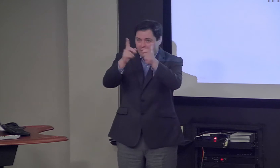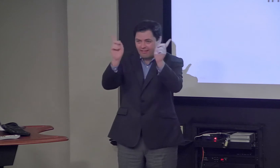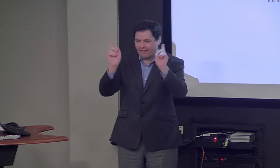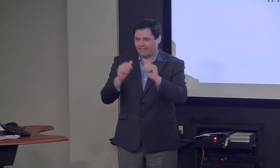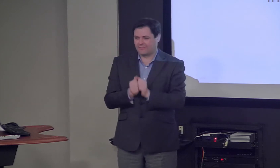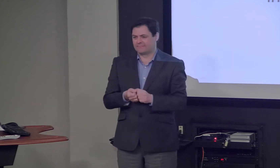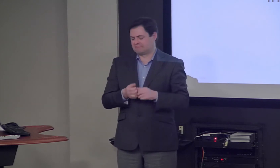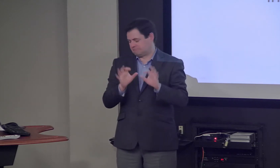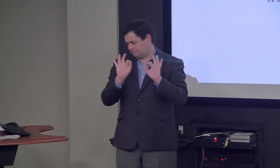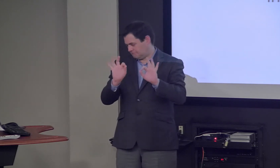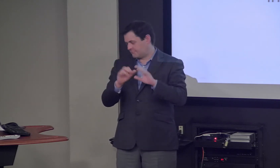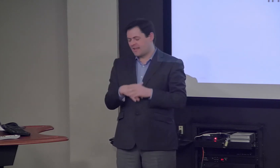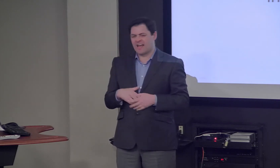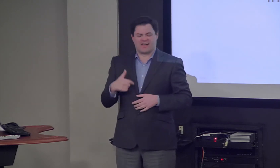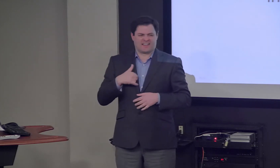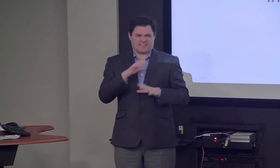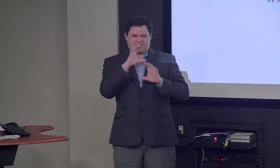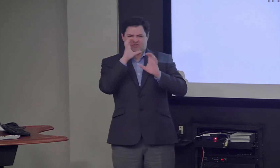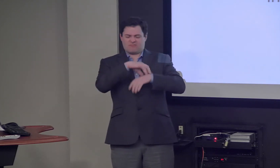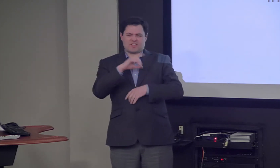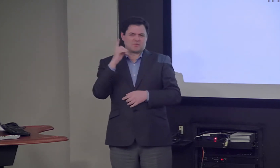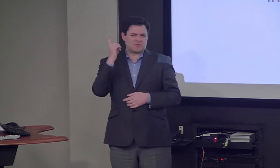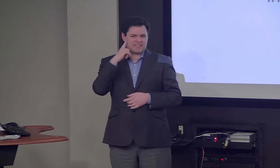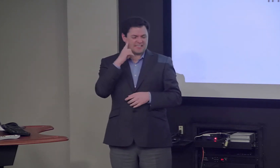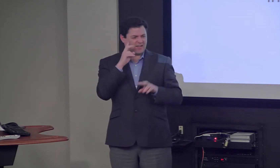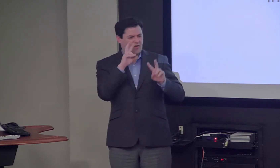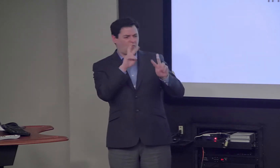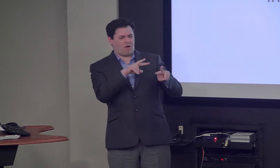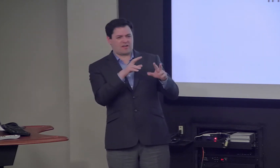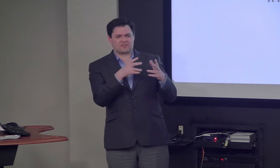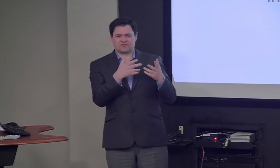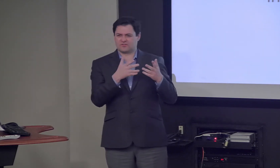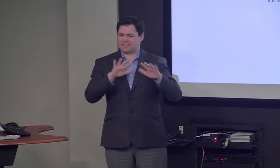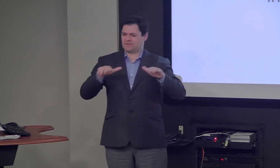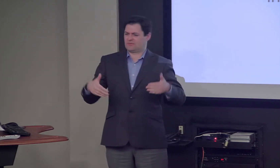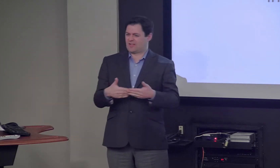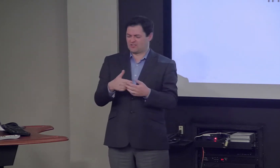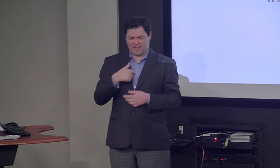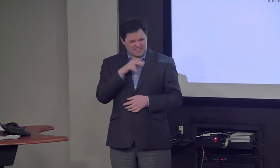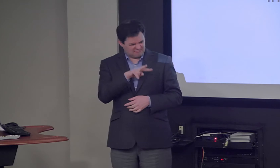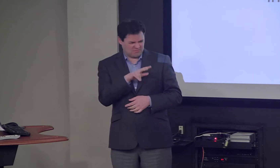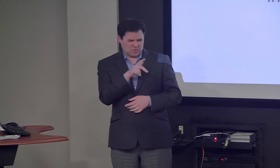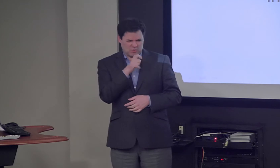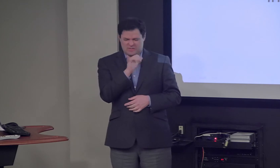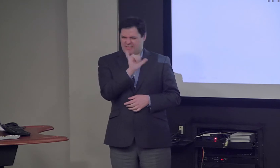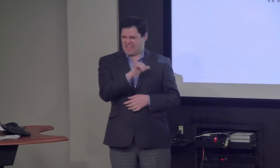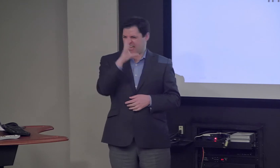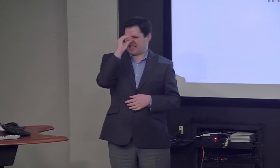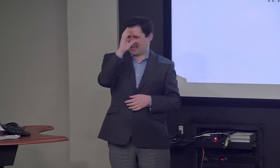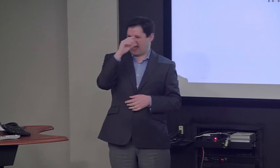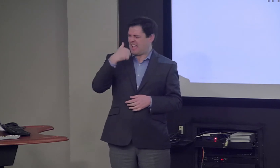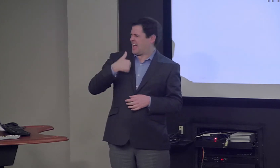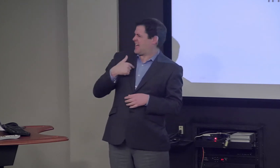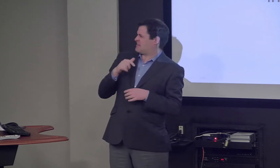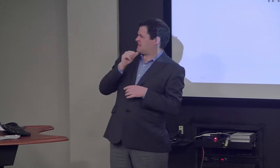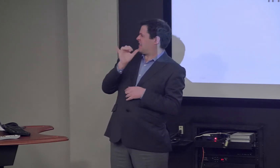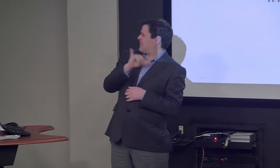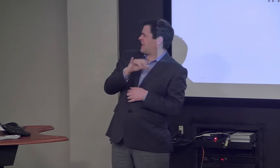room, and those of you who are watching this via live stream. It's a little unusual to sit back and watch the introduction because I have to wonder who